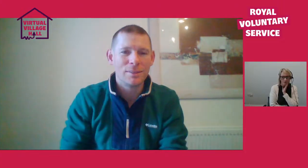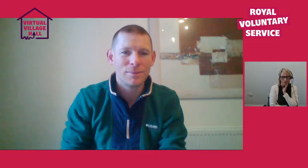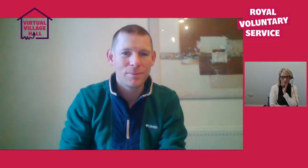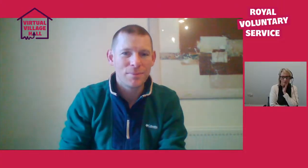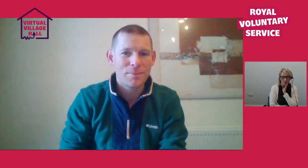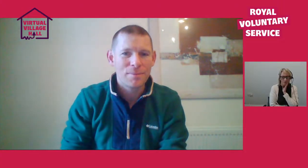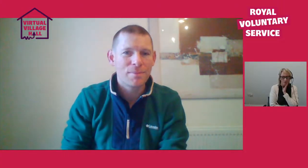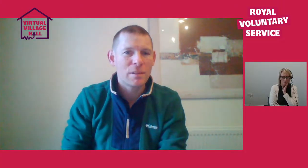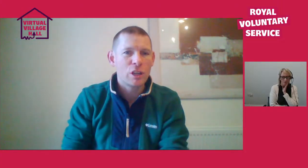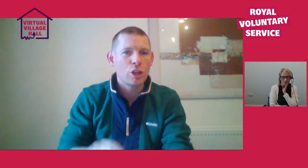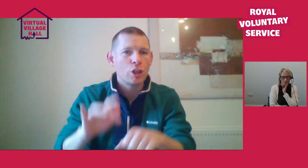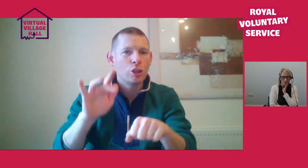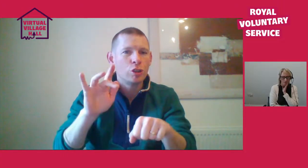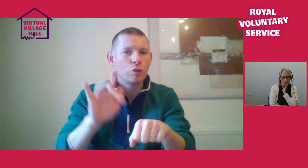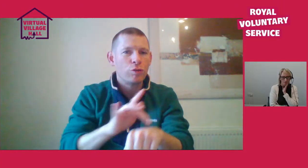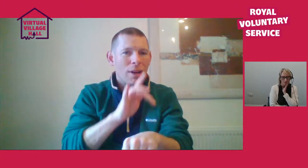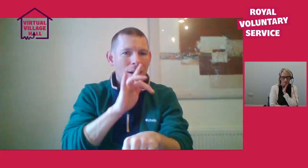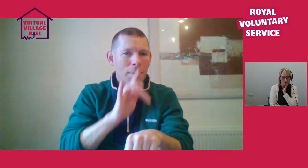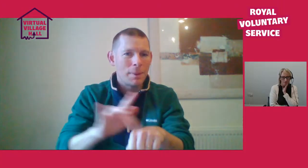drama,